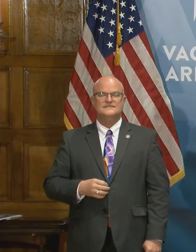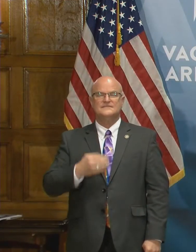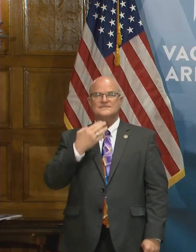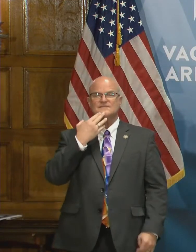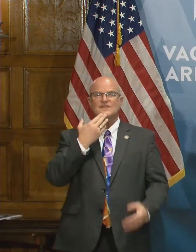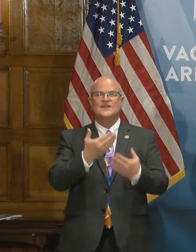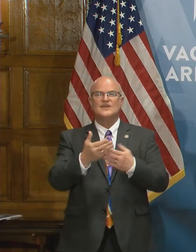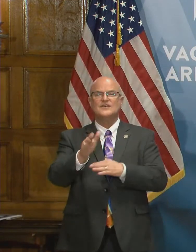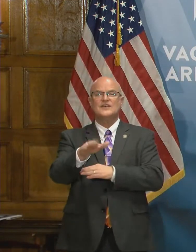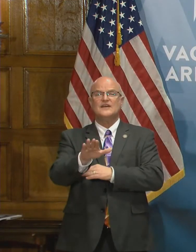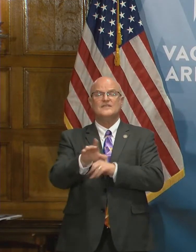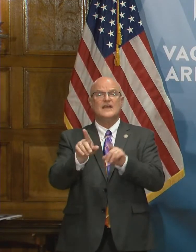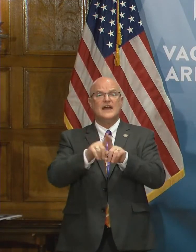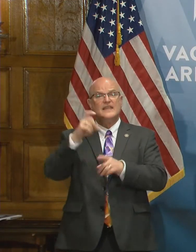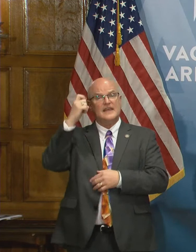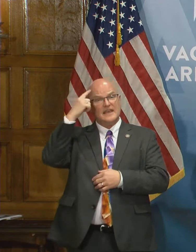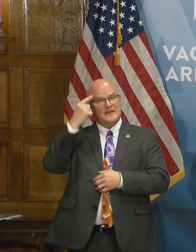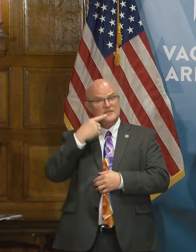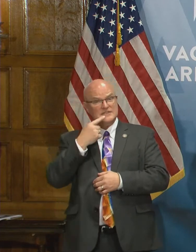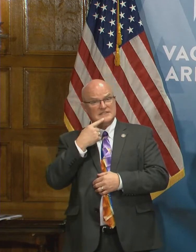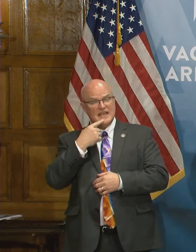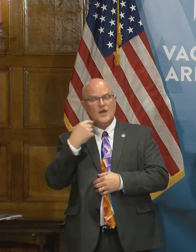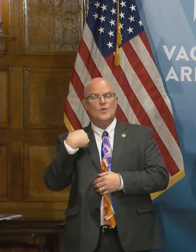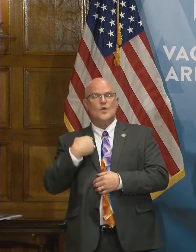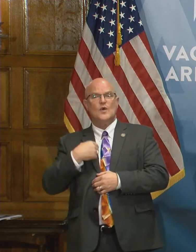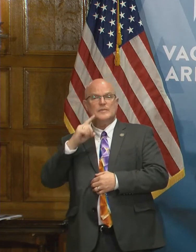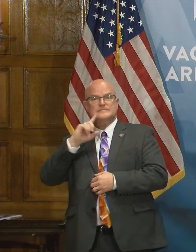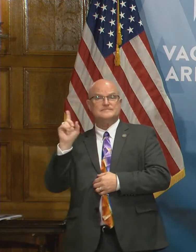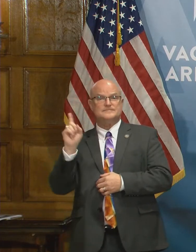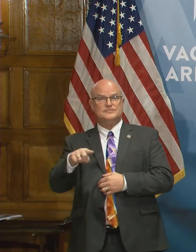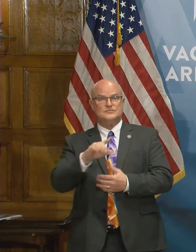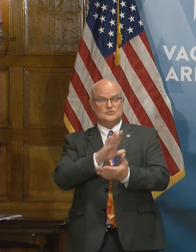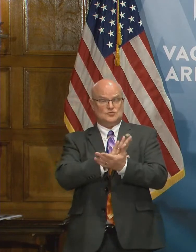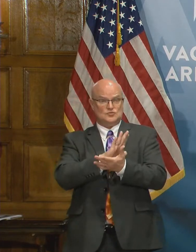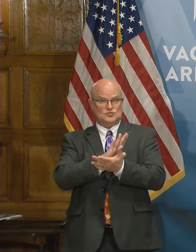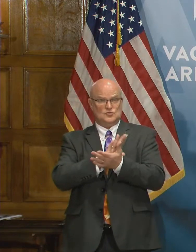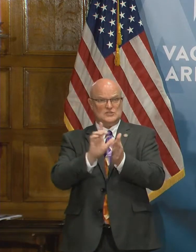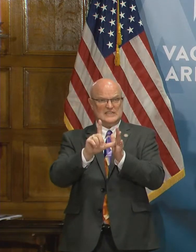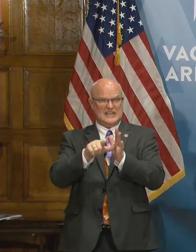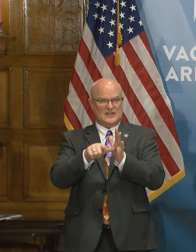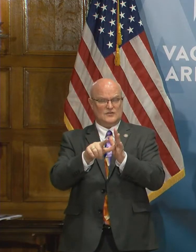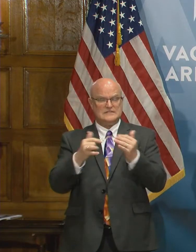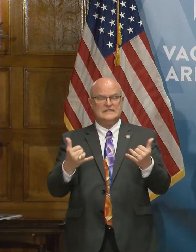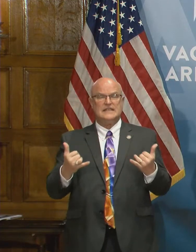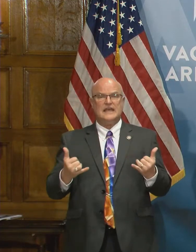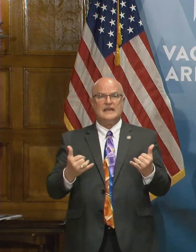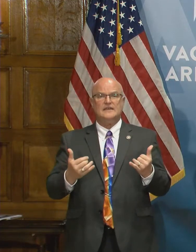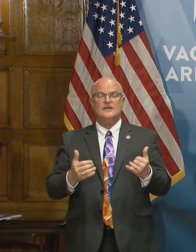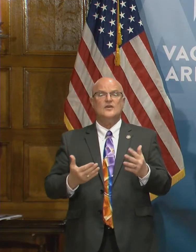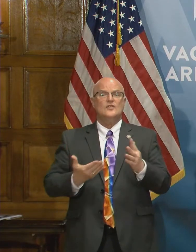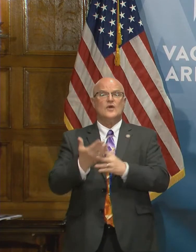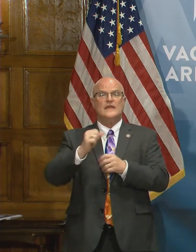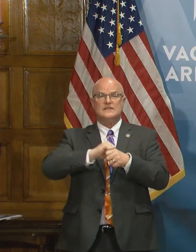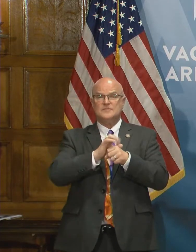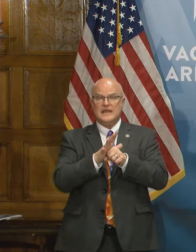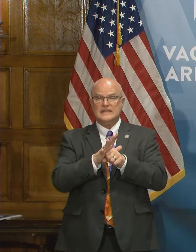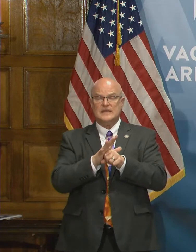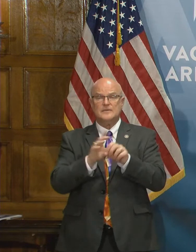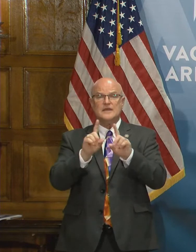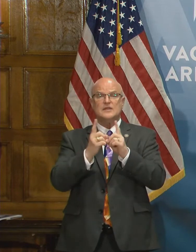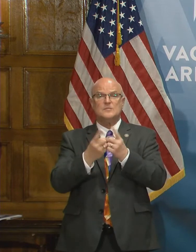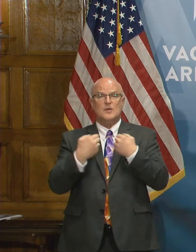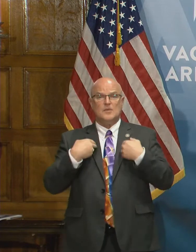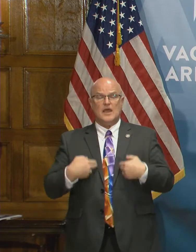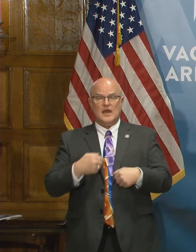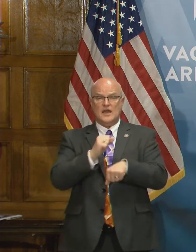Good afternoon. As the governor mentioned, we'll be issuing this communication to schools later today. Throughout the pandemic, the Department of Health